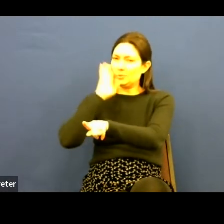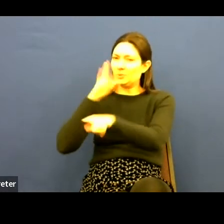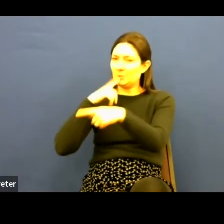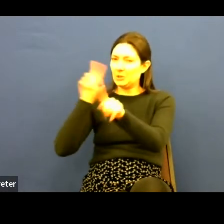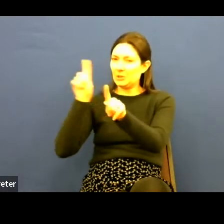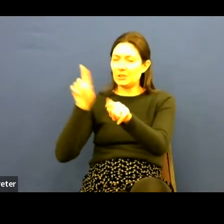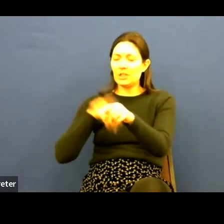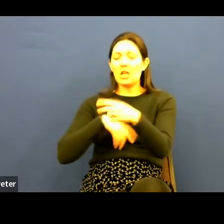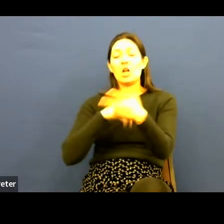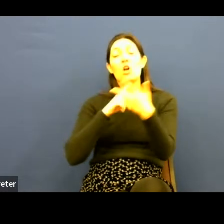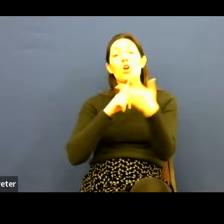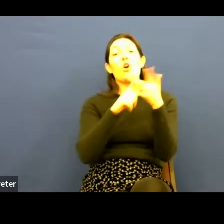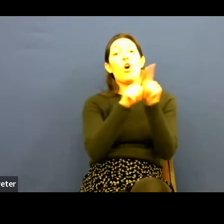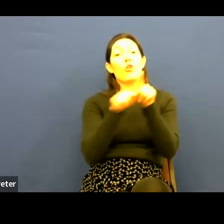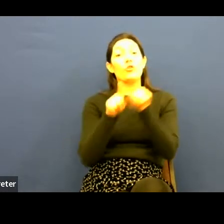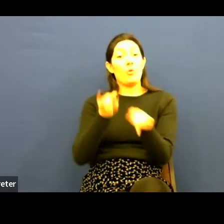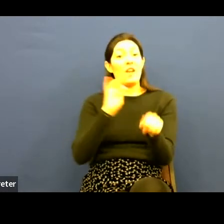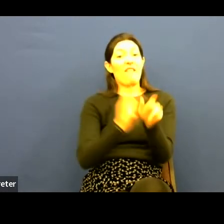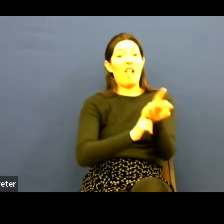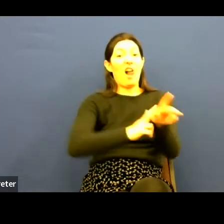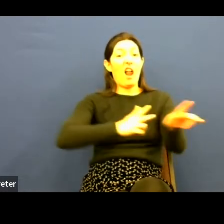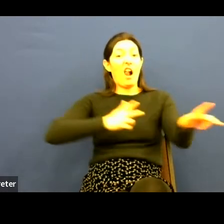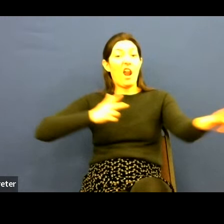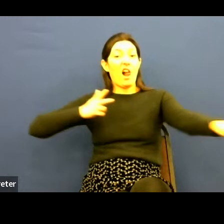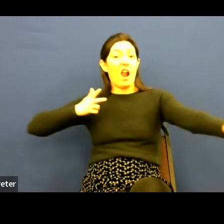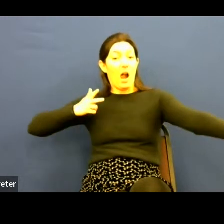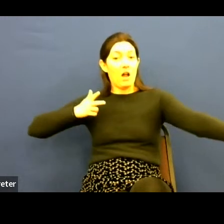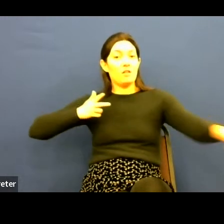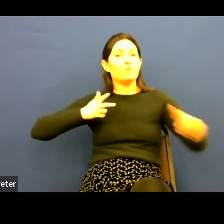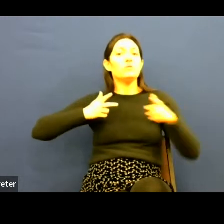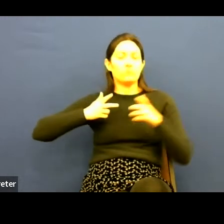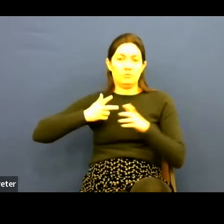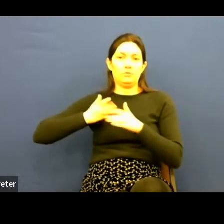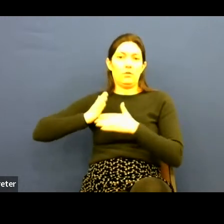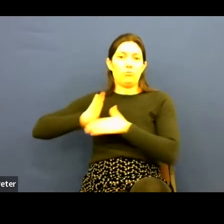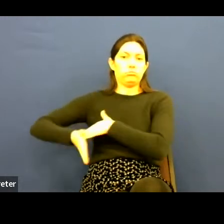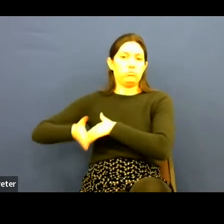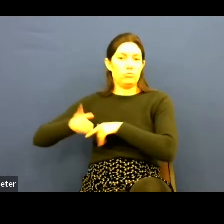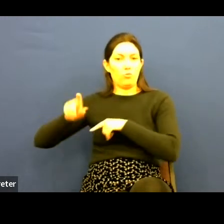the main, I'll call it crossroads through the parking lots.